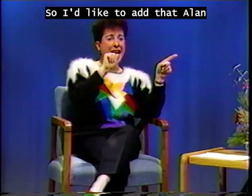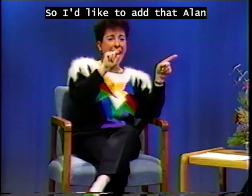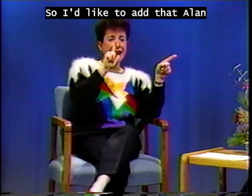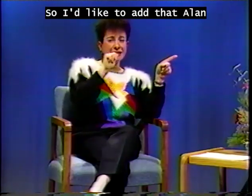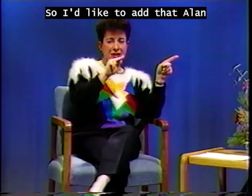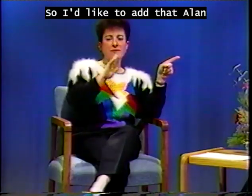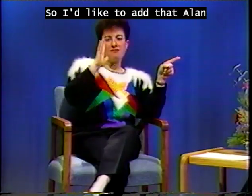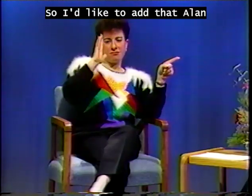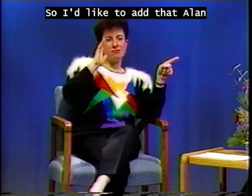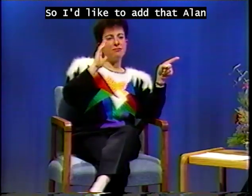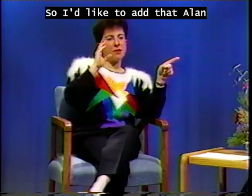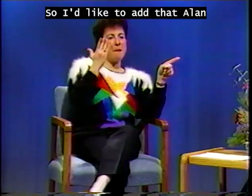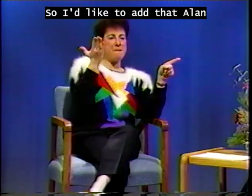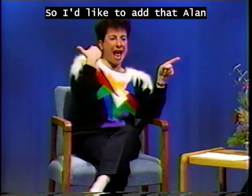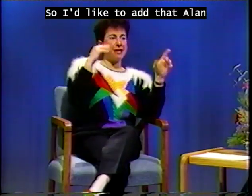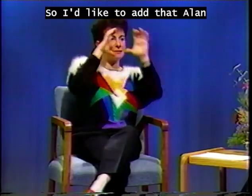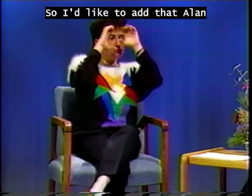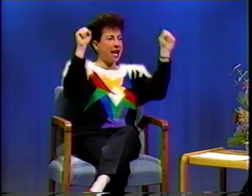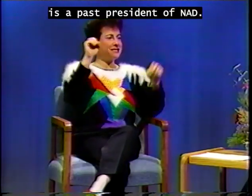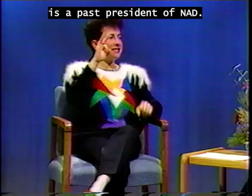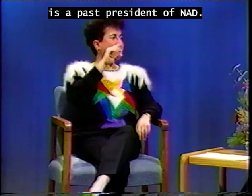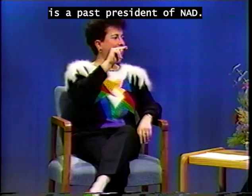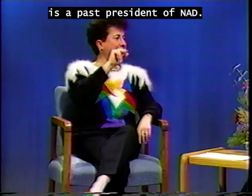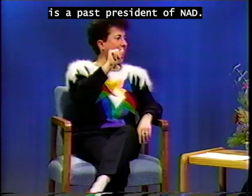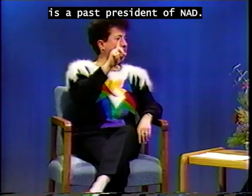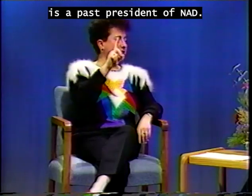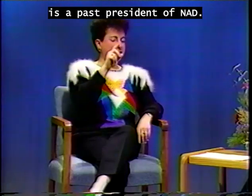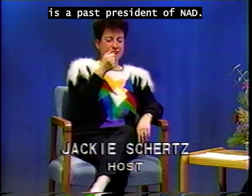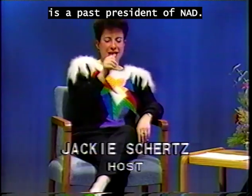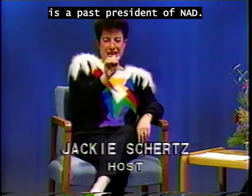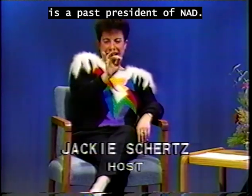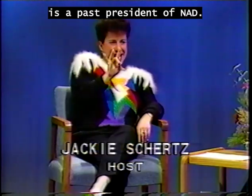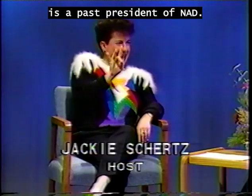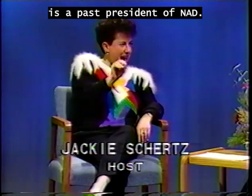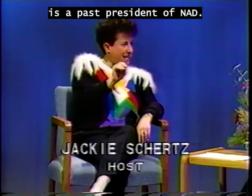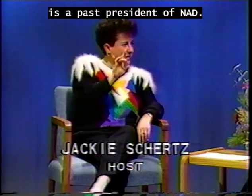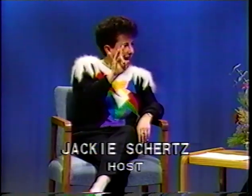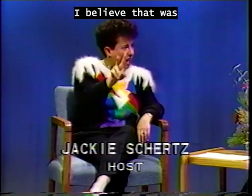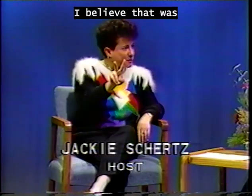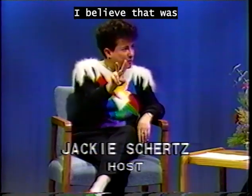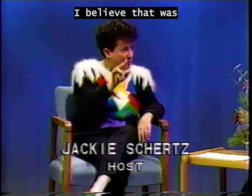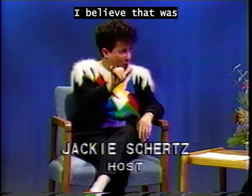So I'd like to add that Alan is a past president of NAD. I believe